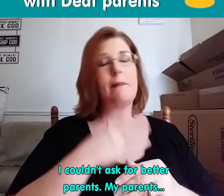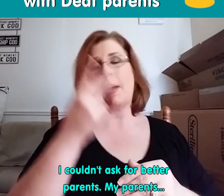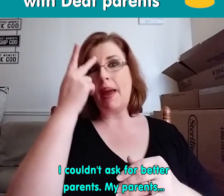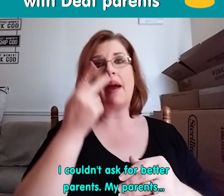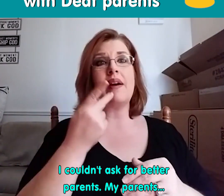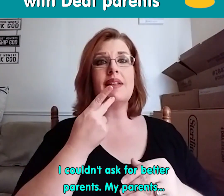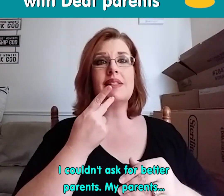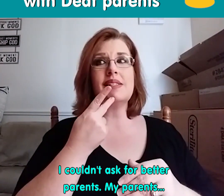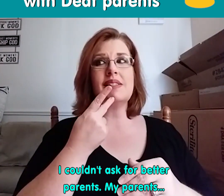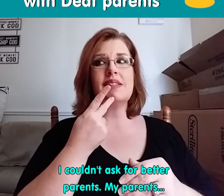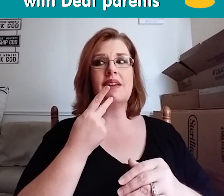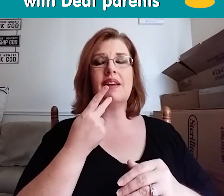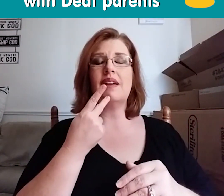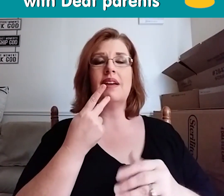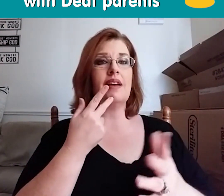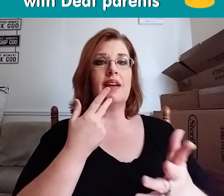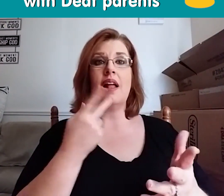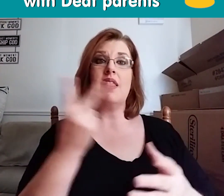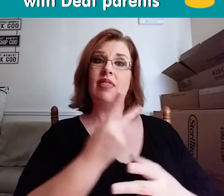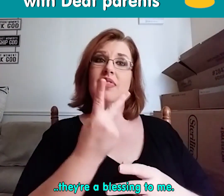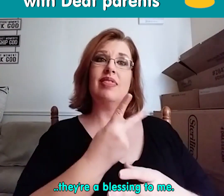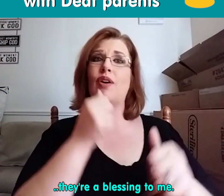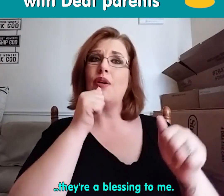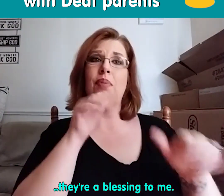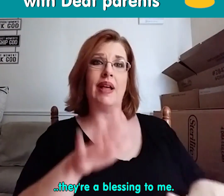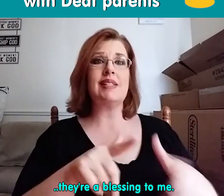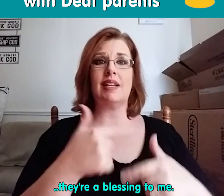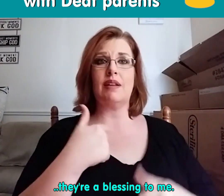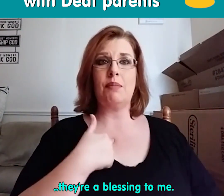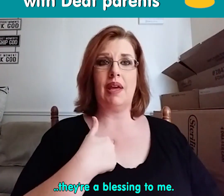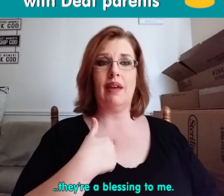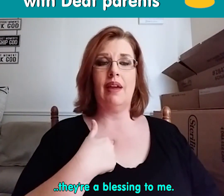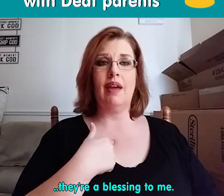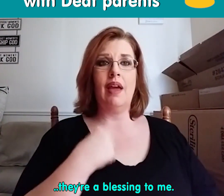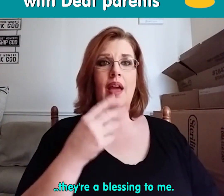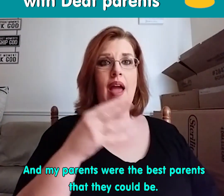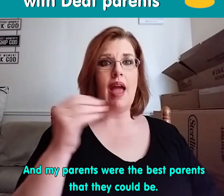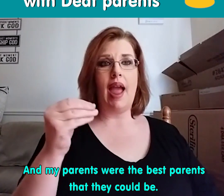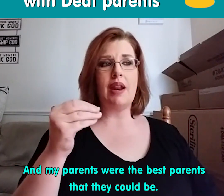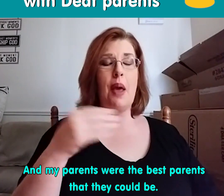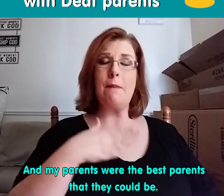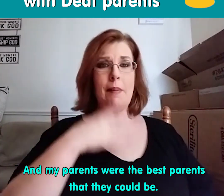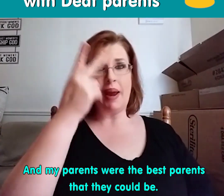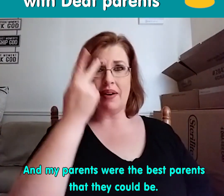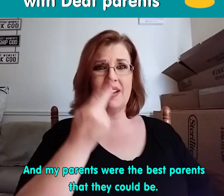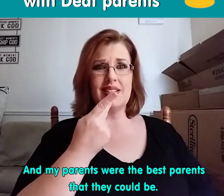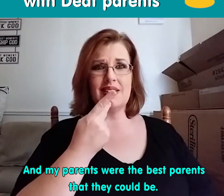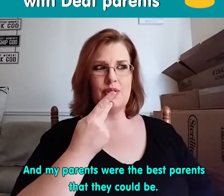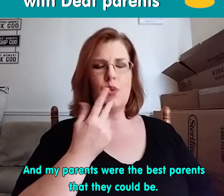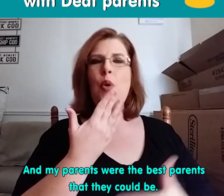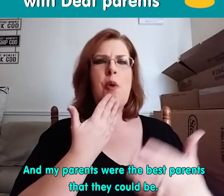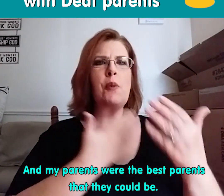I really wish my dad was still alive so he would know that I don't hate him. But I'm pretty